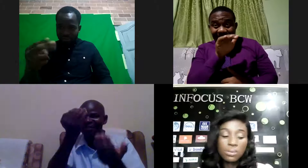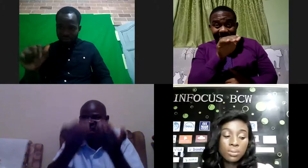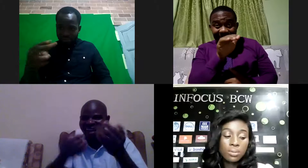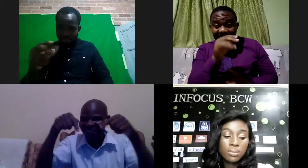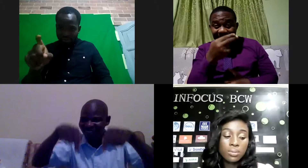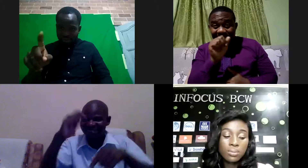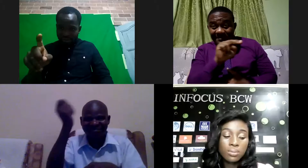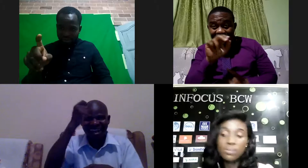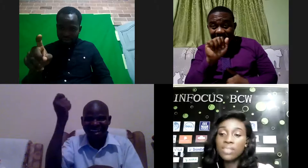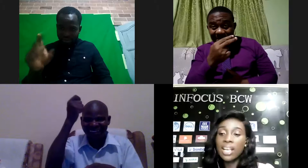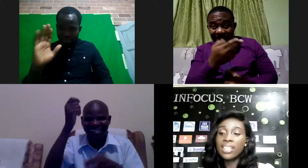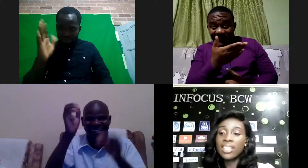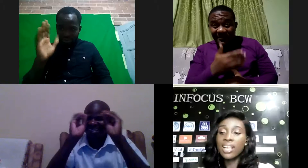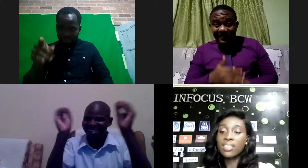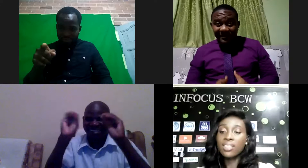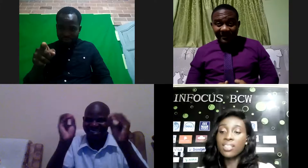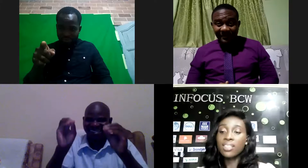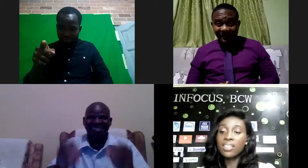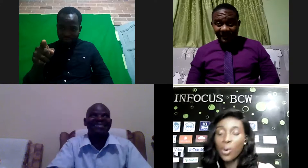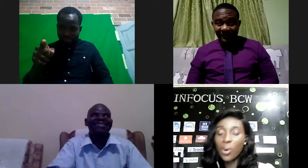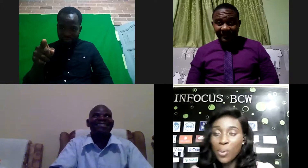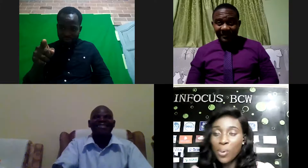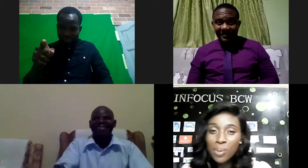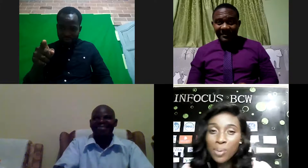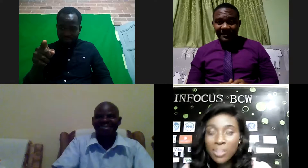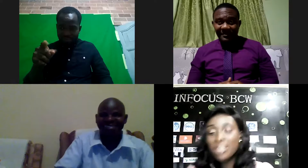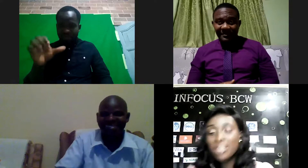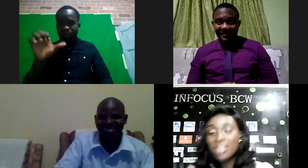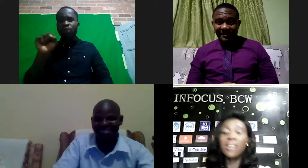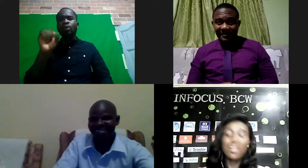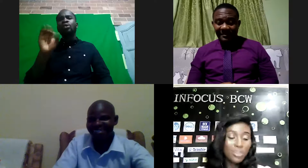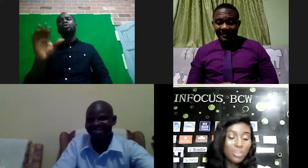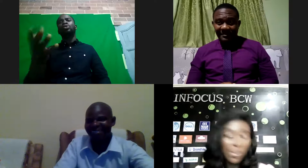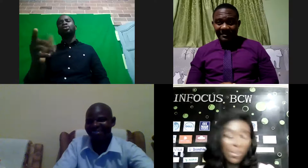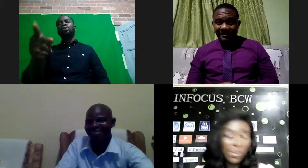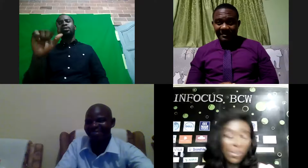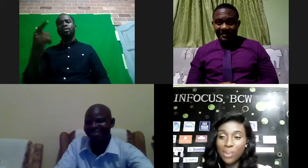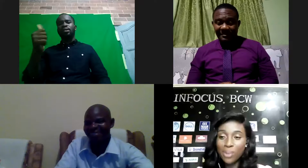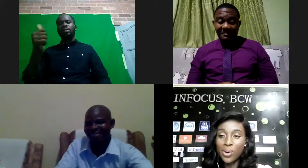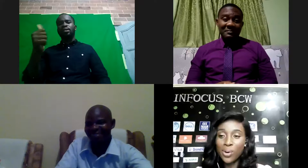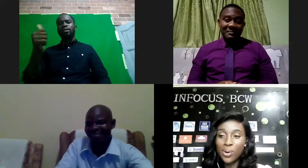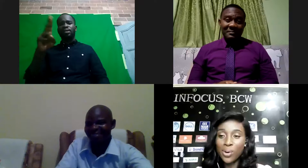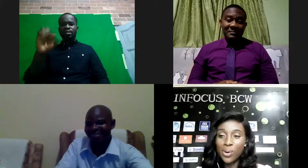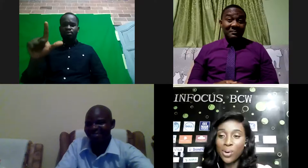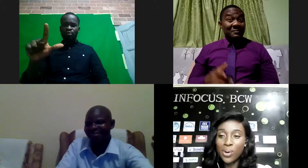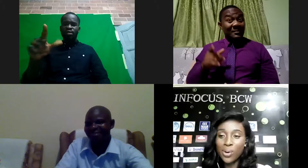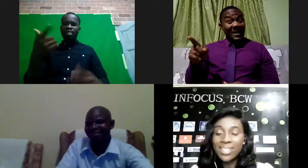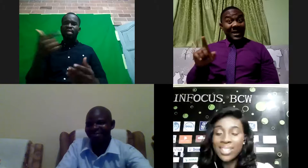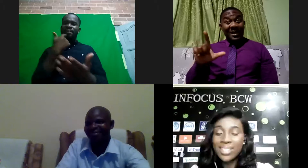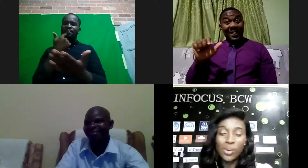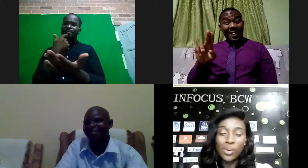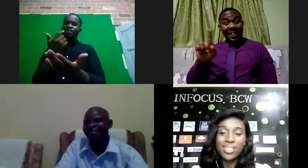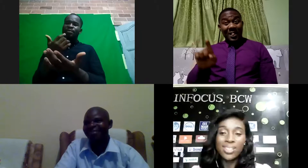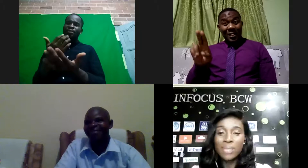Hello. Yes. So Mr. Gabriel has spoken about your comments and